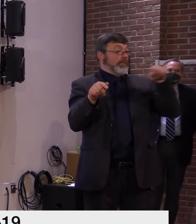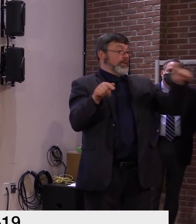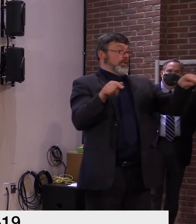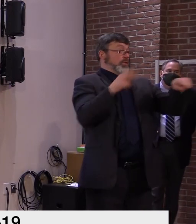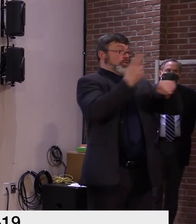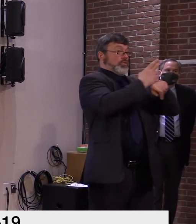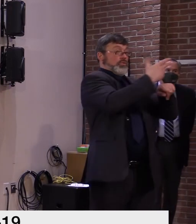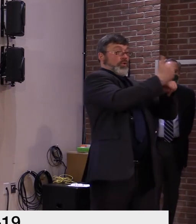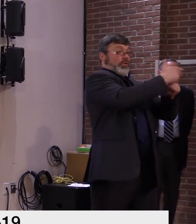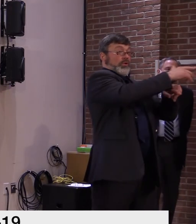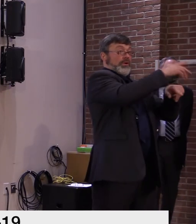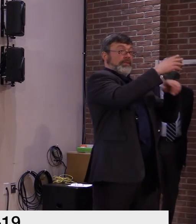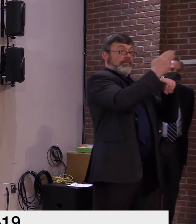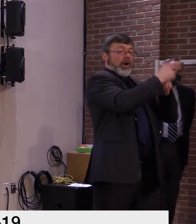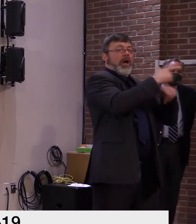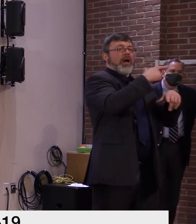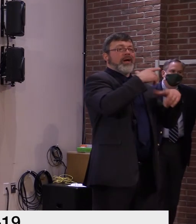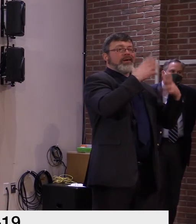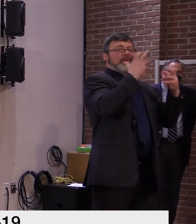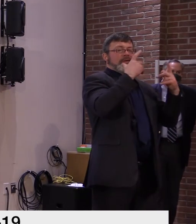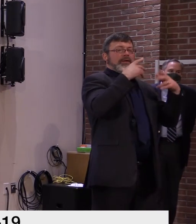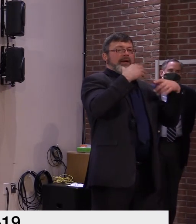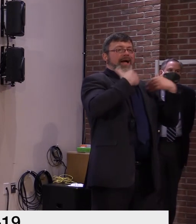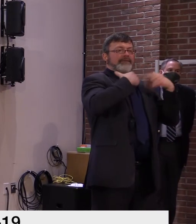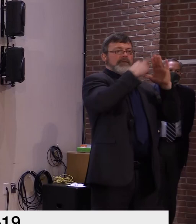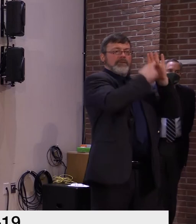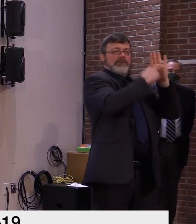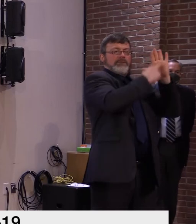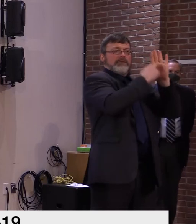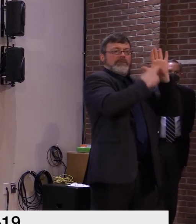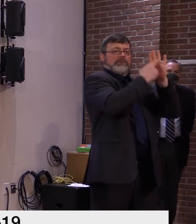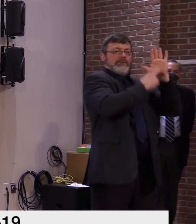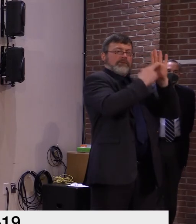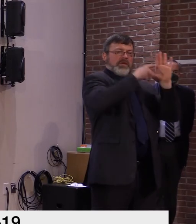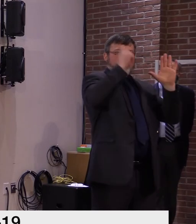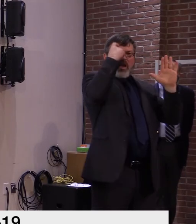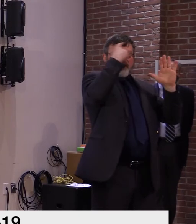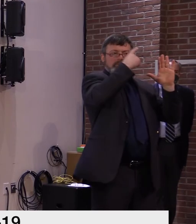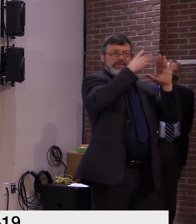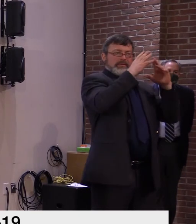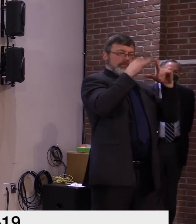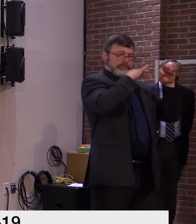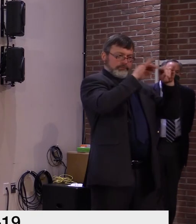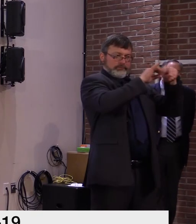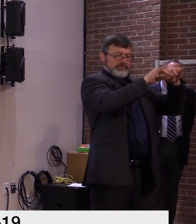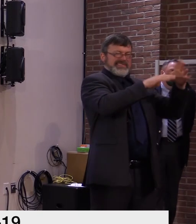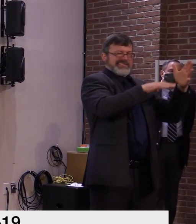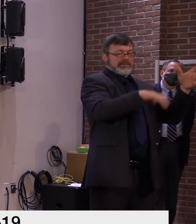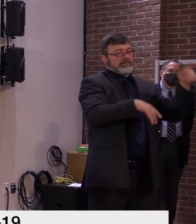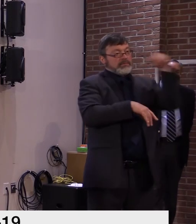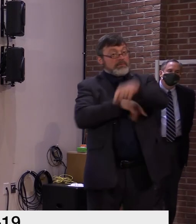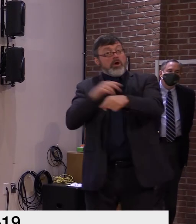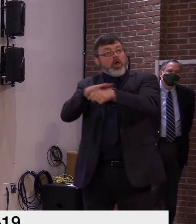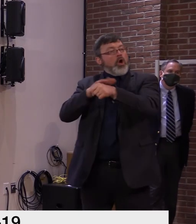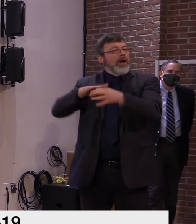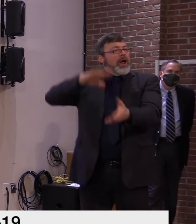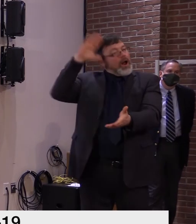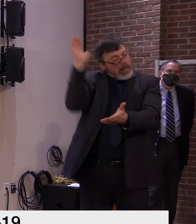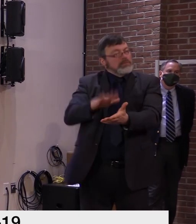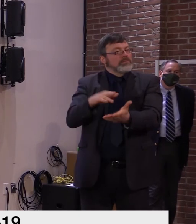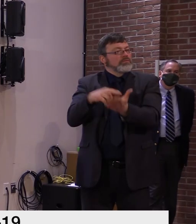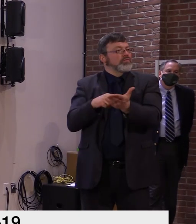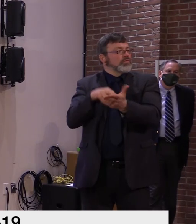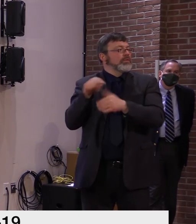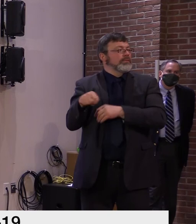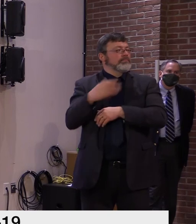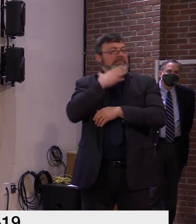needs of the homeless, which I think we can do at the community level. But right now, you know, the hotel motel program has its challenges